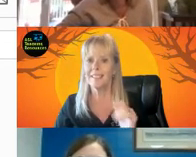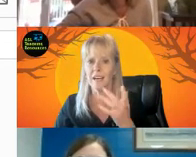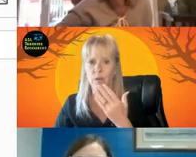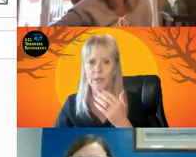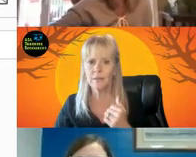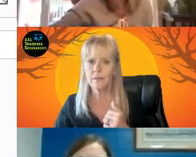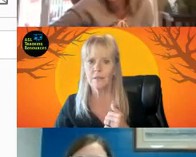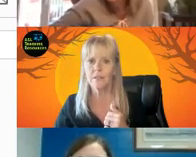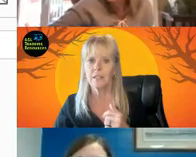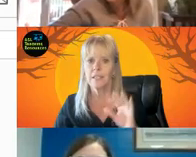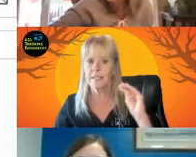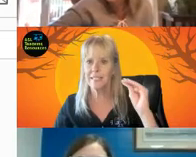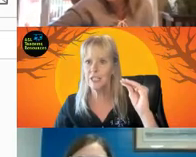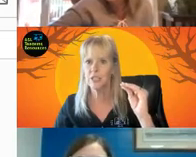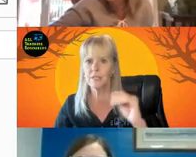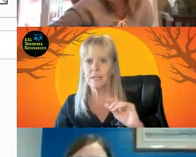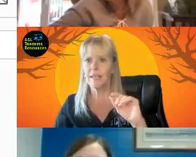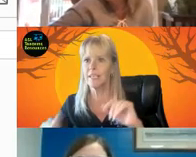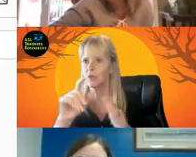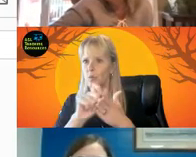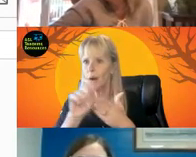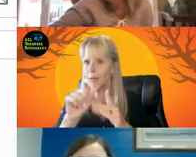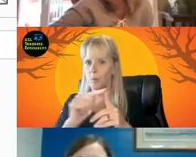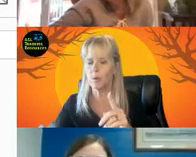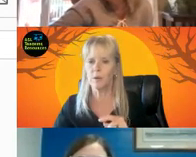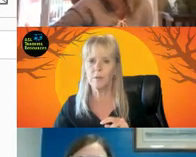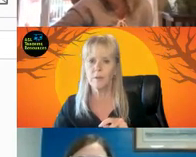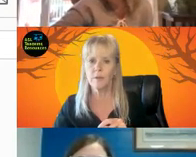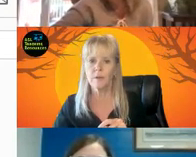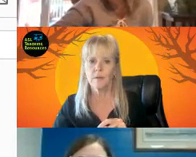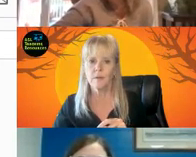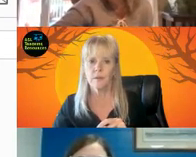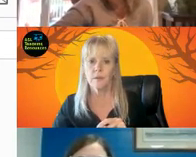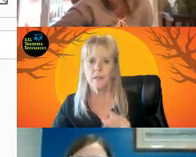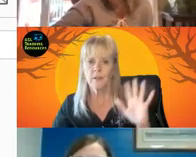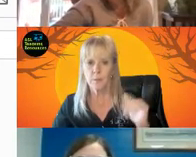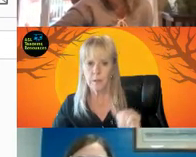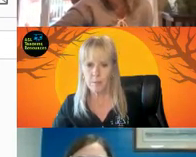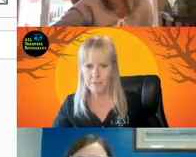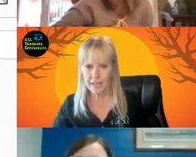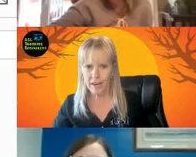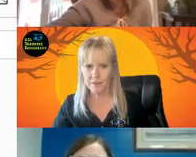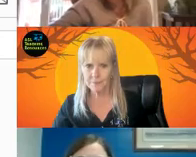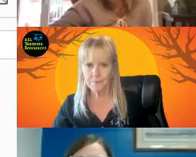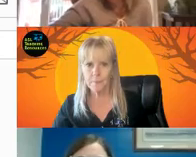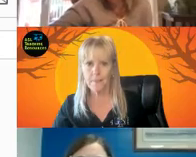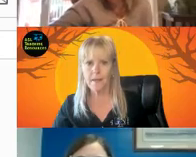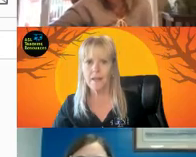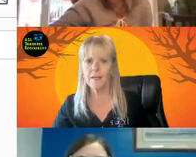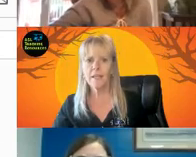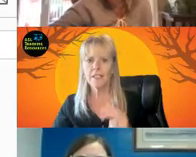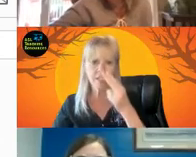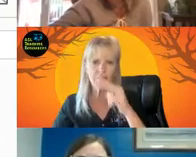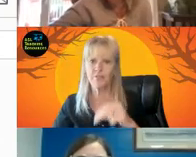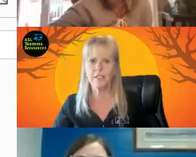part is the coloring. It teaches, and they get to write the word. Then we come on down,